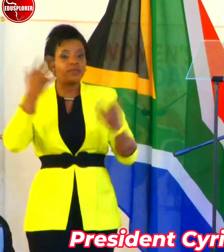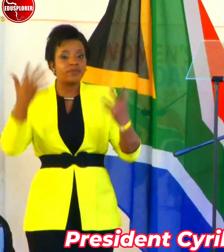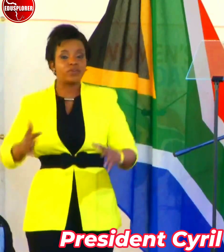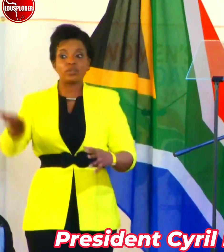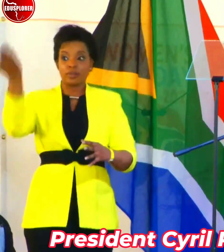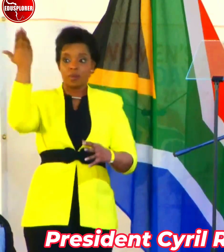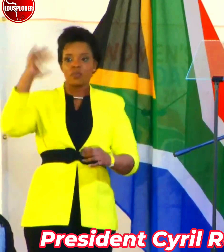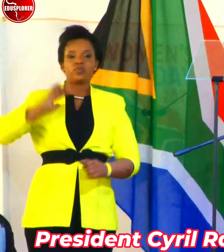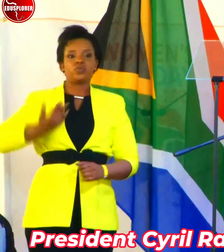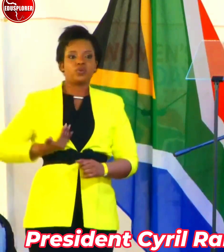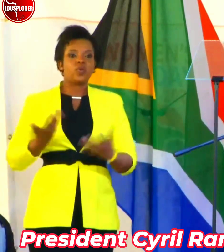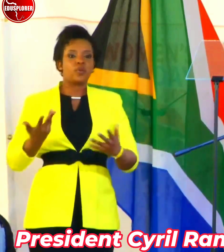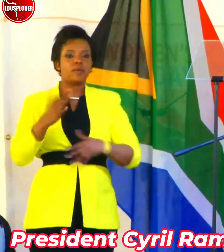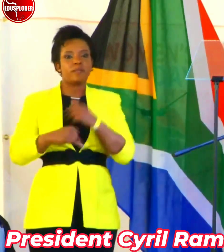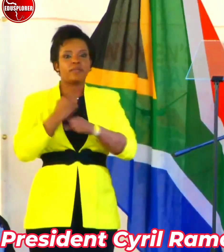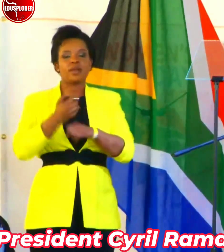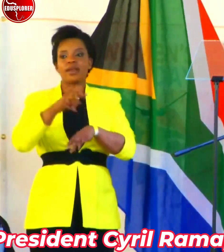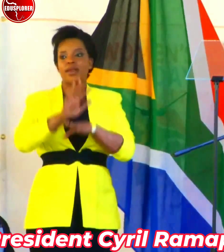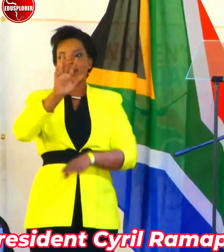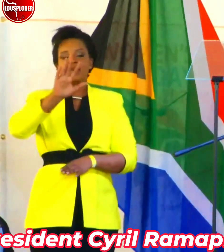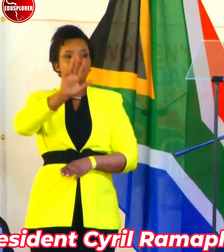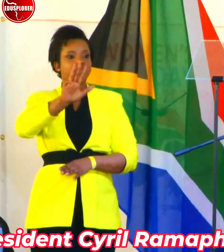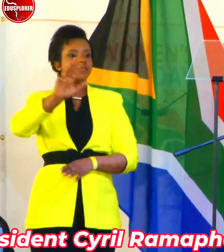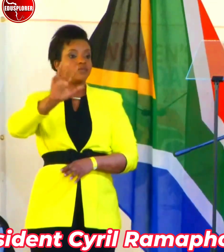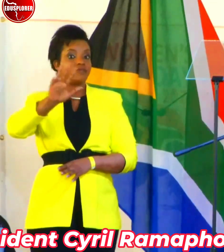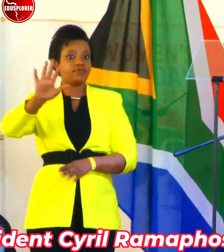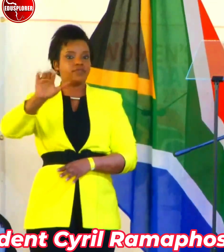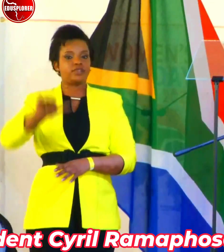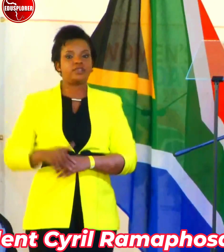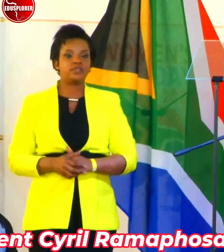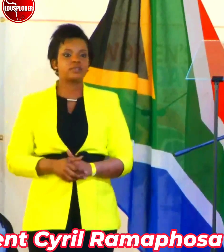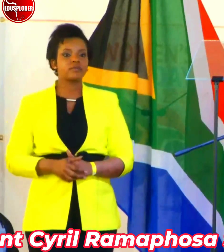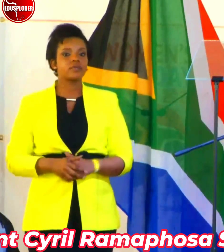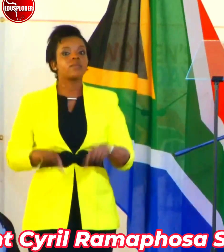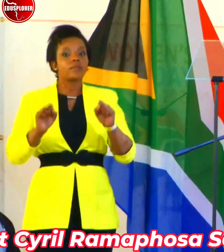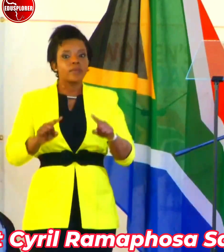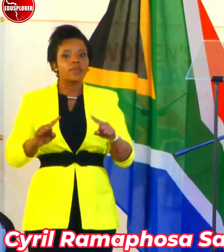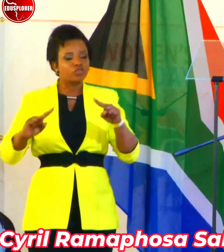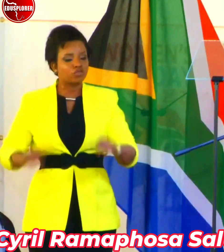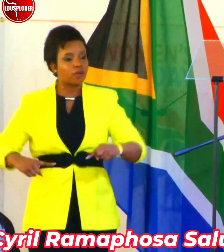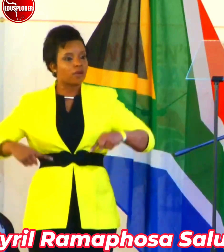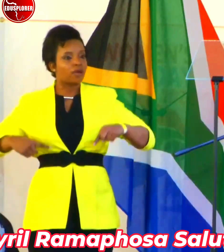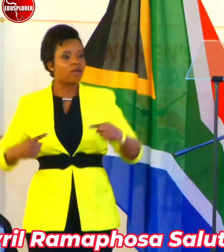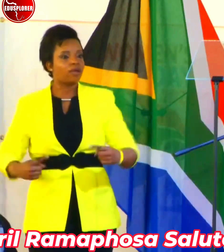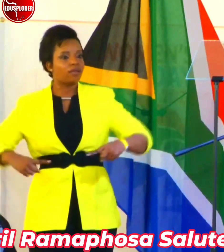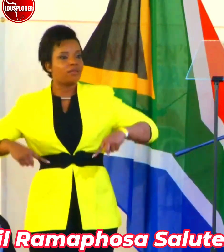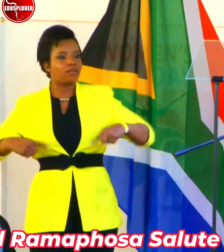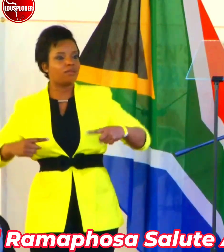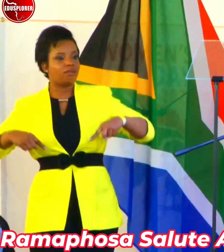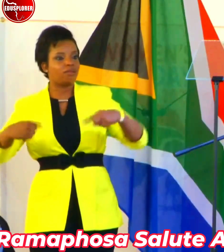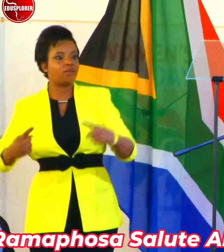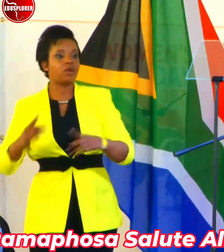generation of 1956. Thanks to the struggle over the